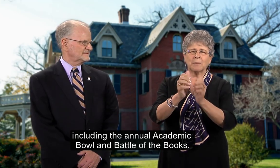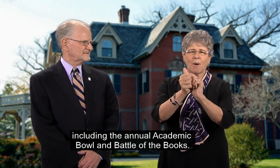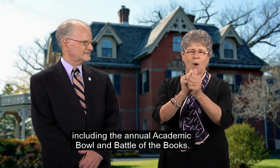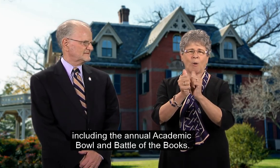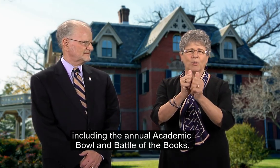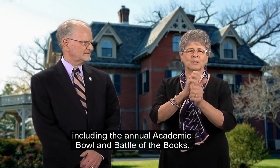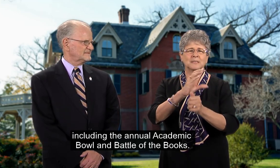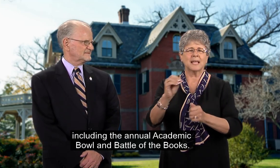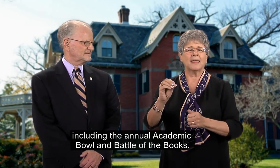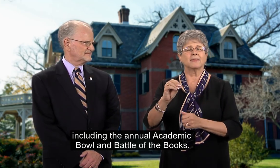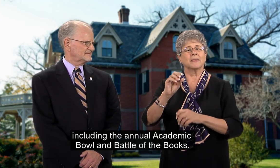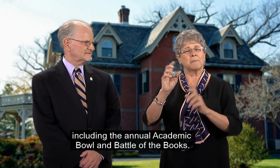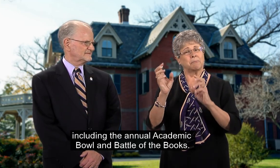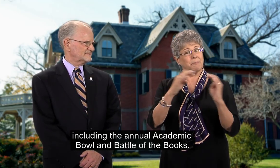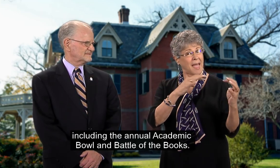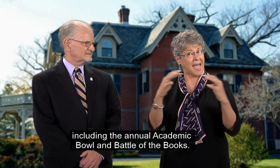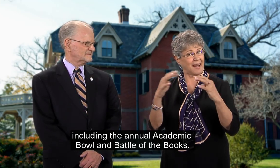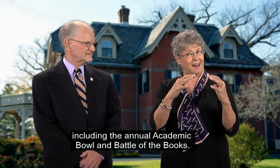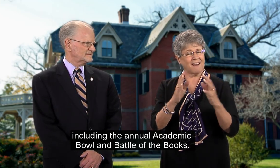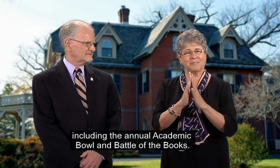and Battle of the Books.